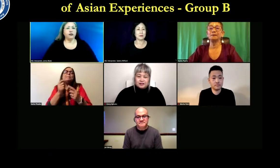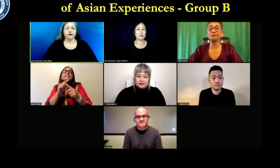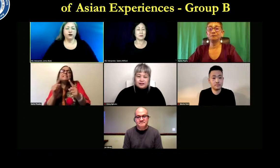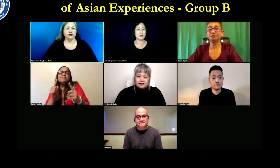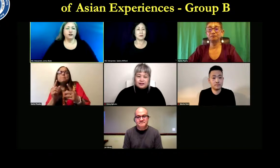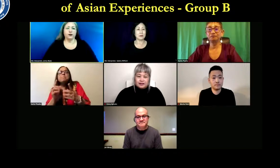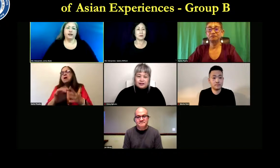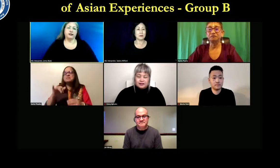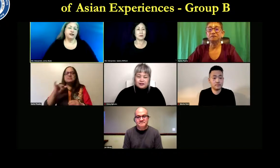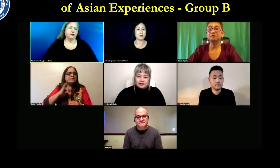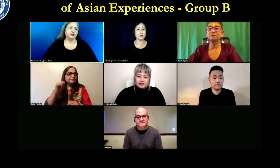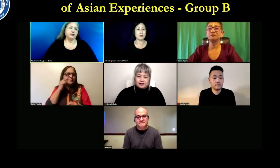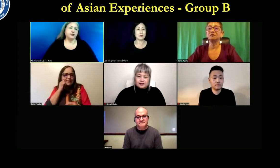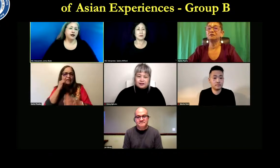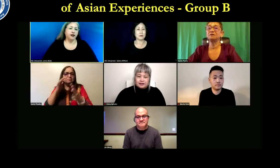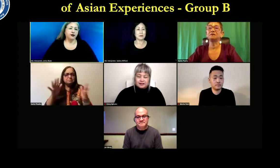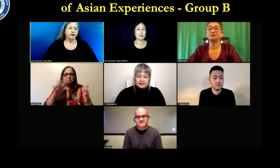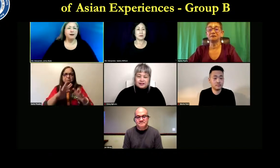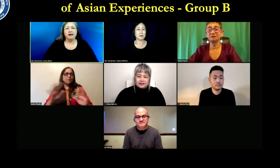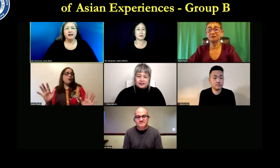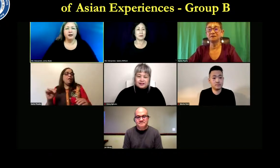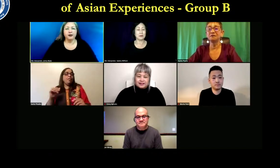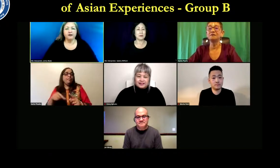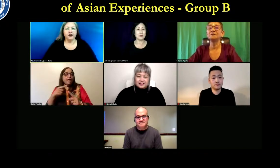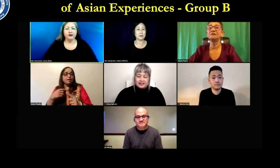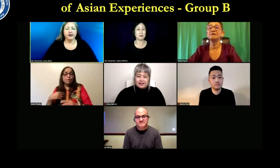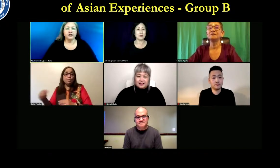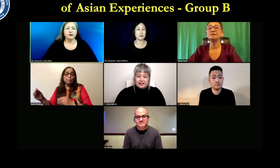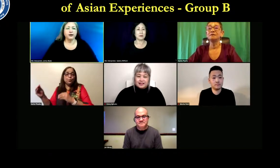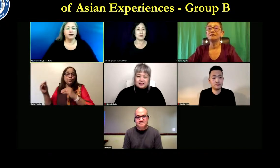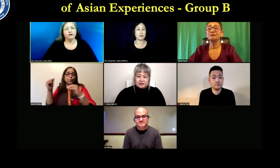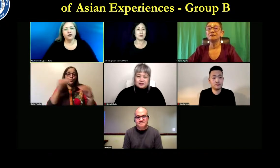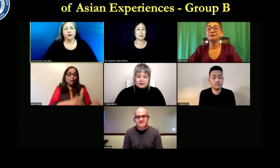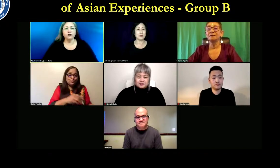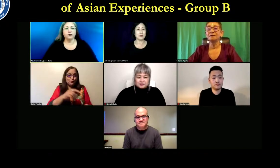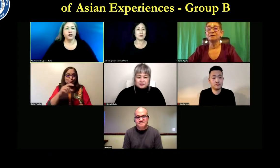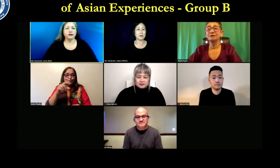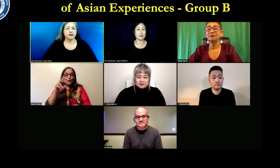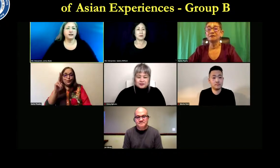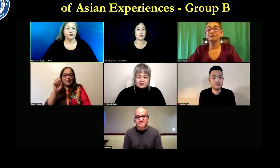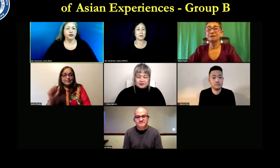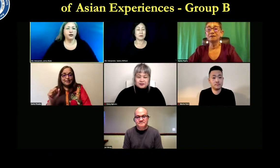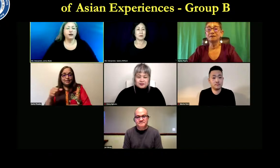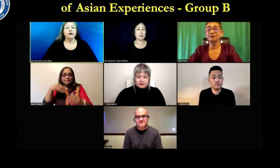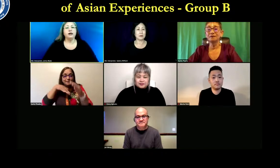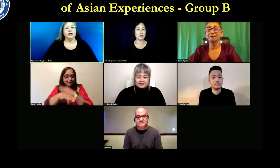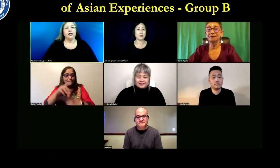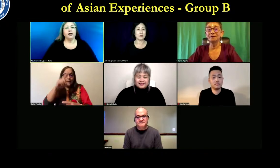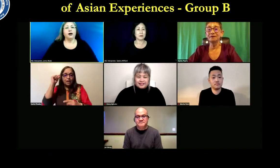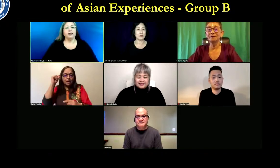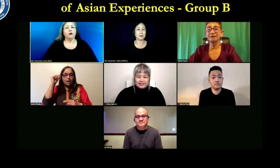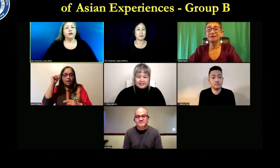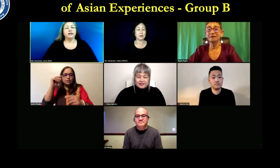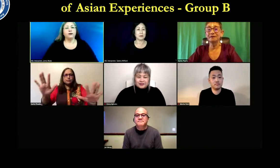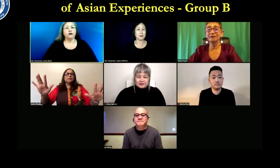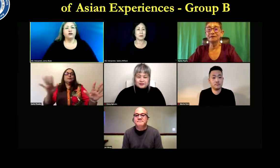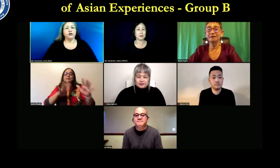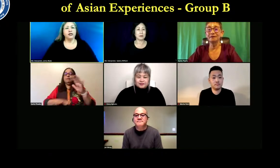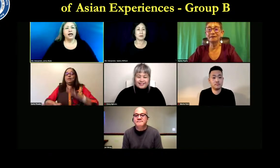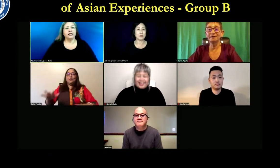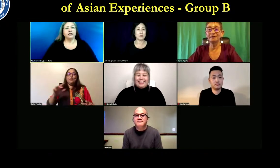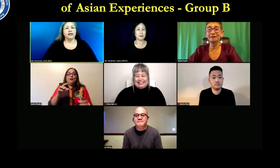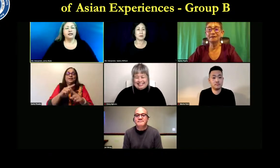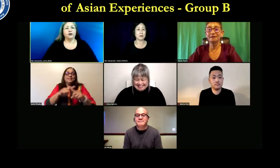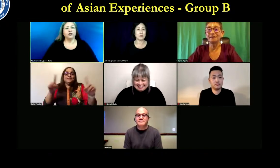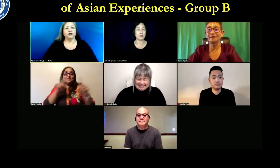had no difficulties. We had the same skin color, maybe a little bit of variance, but for the most part, similar. And then once I moved to